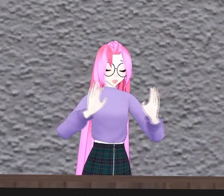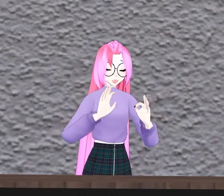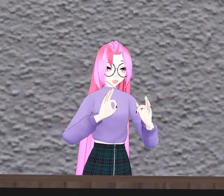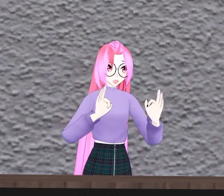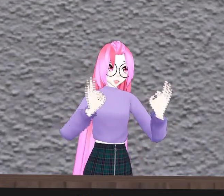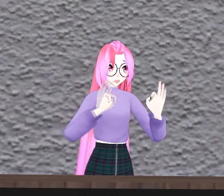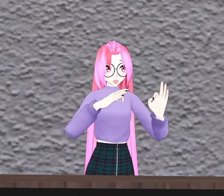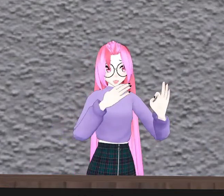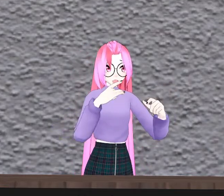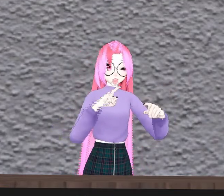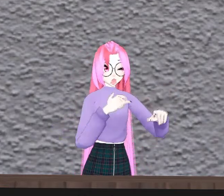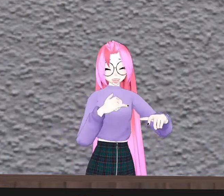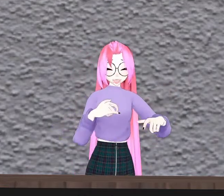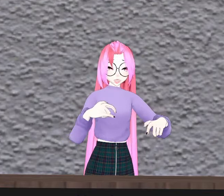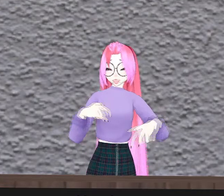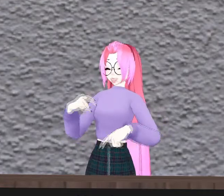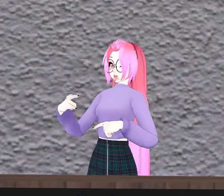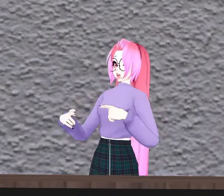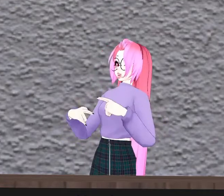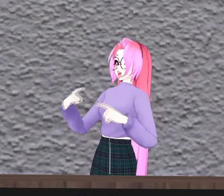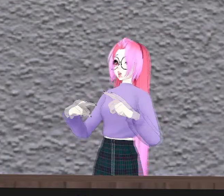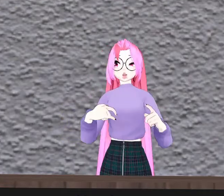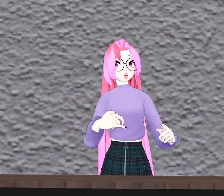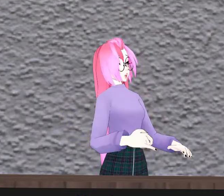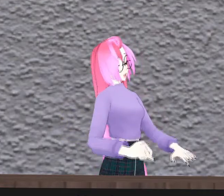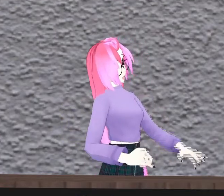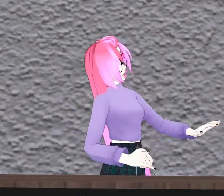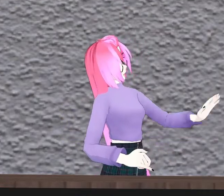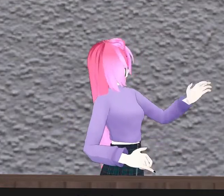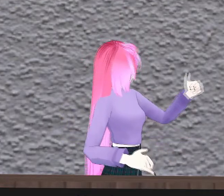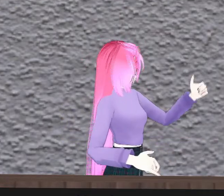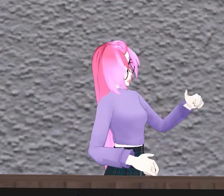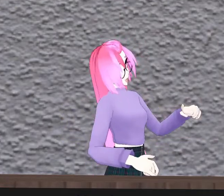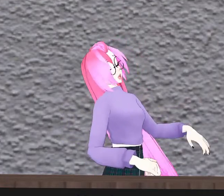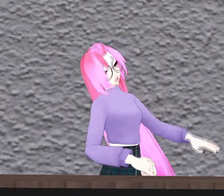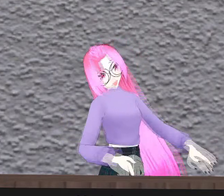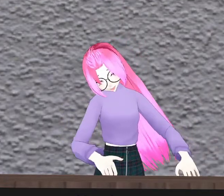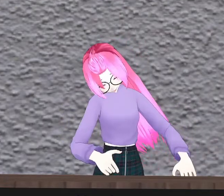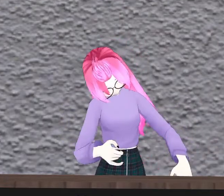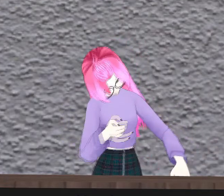It's really important not to do this. If somebody's signing with you and you're like,